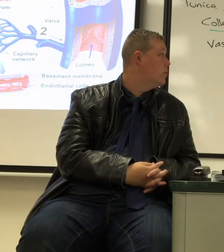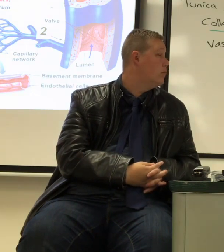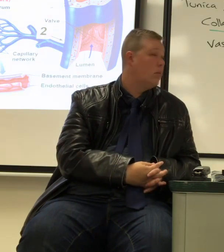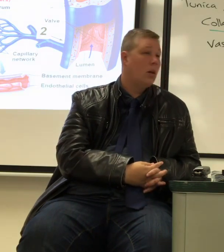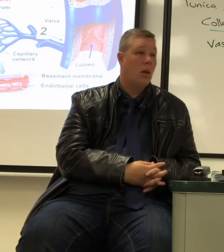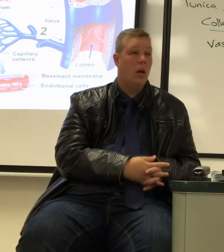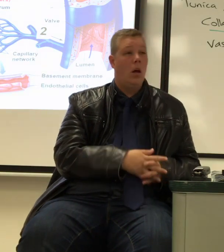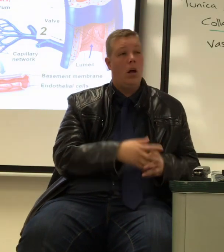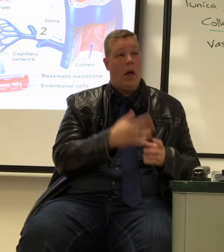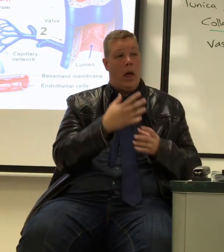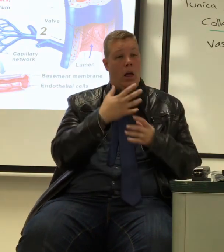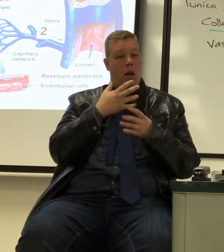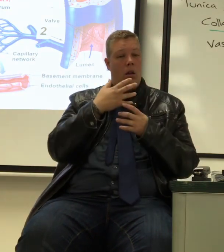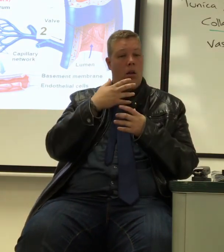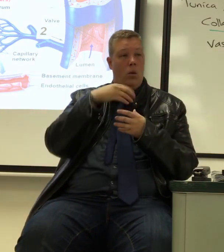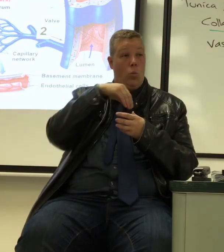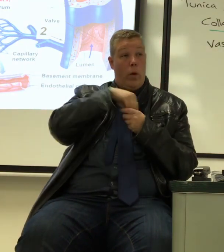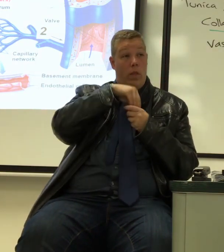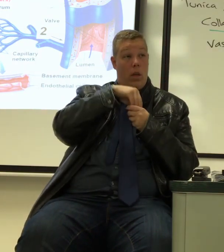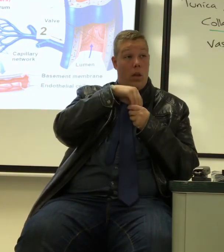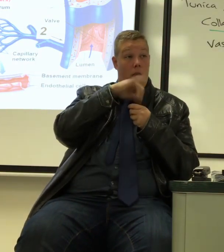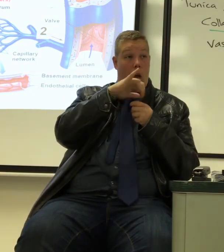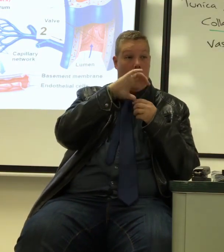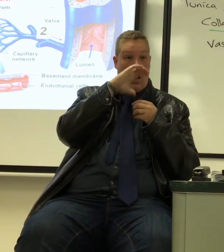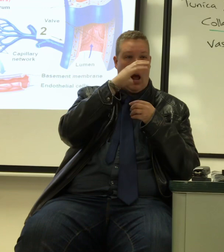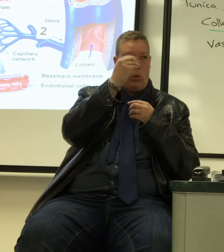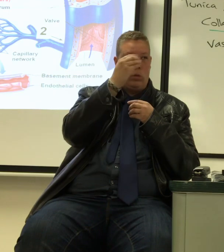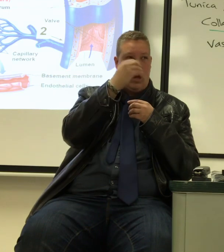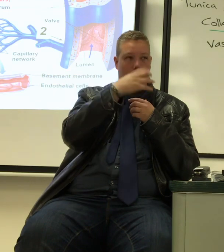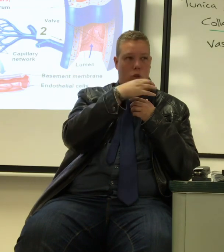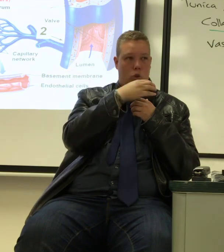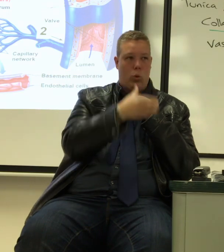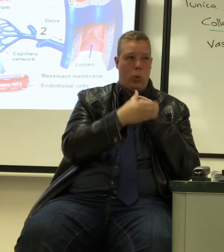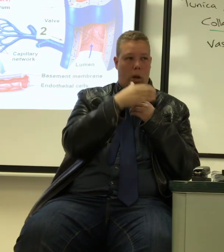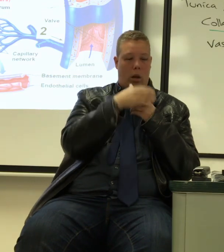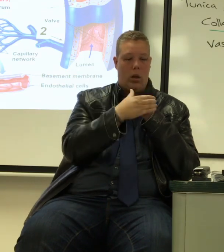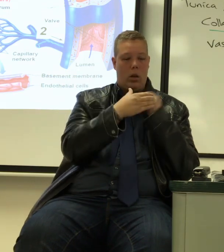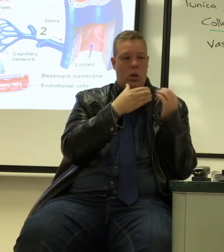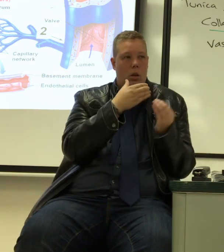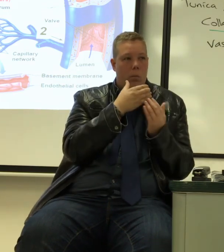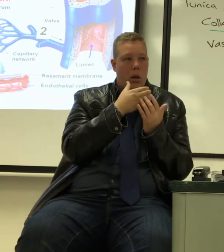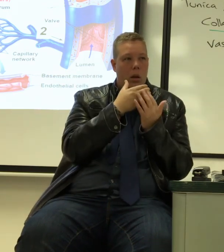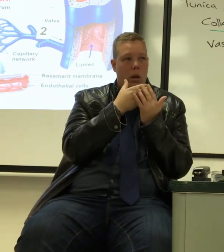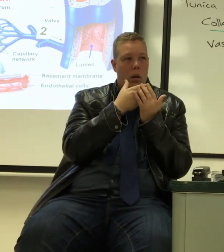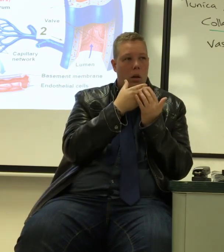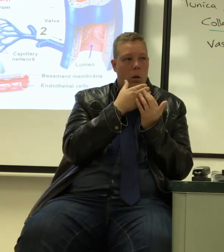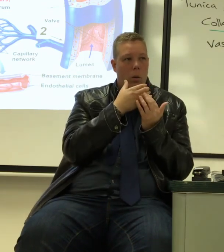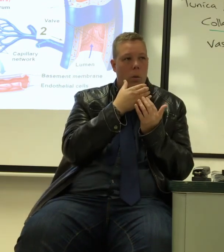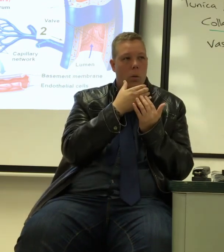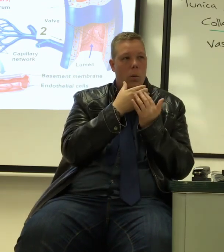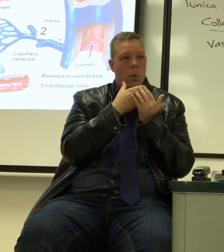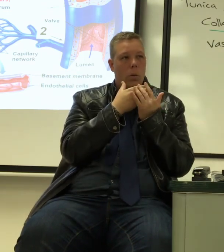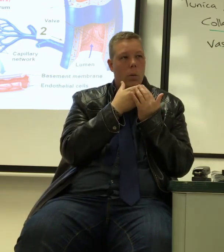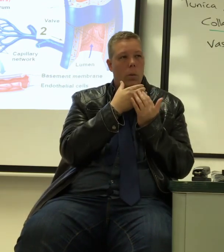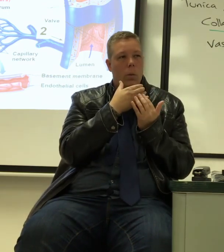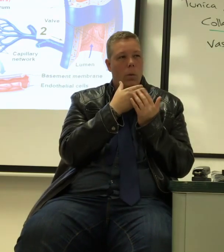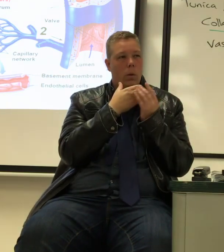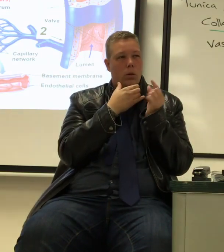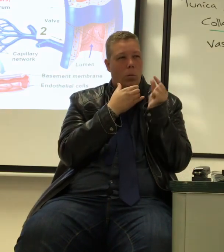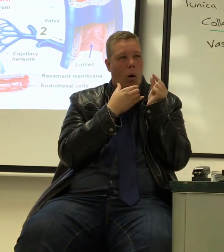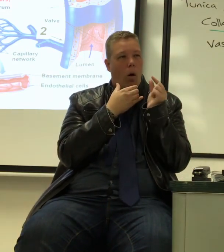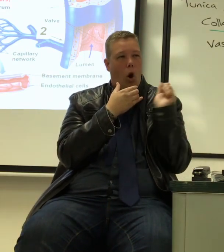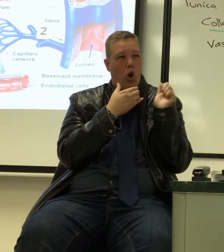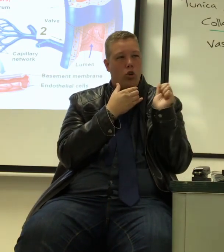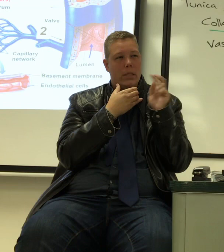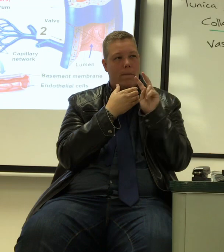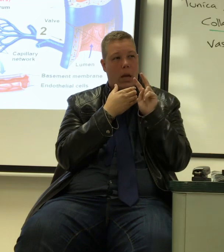And within this tunic, you may find small arteries and veins,